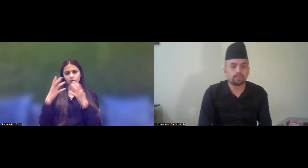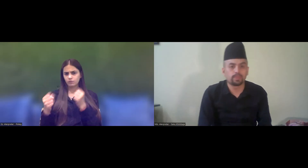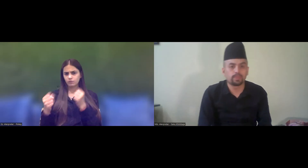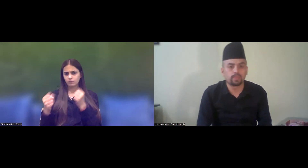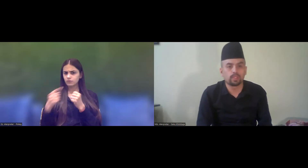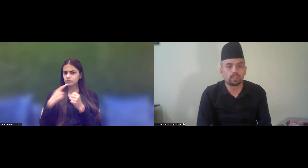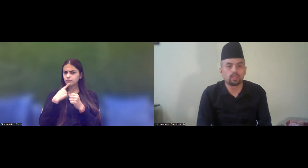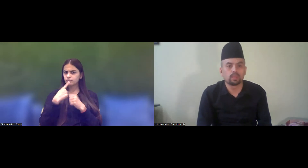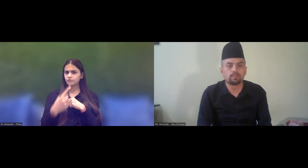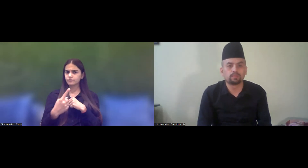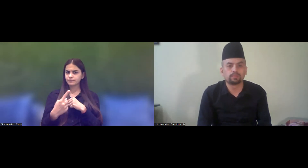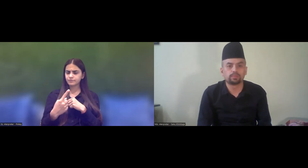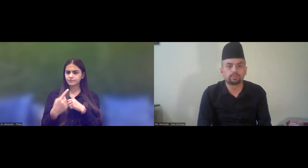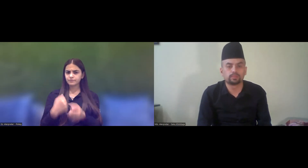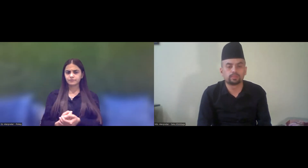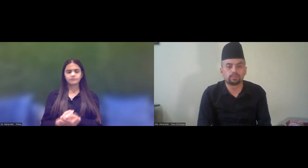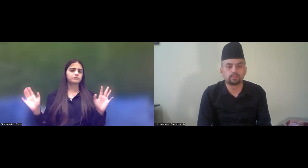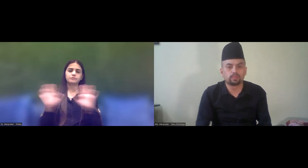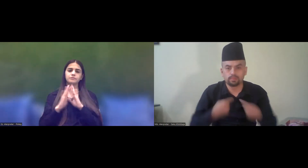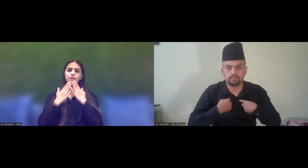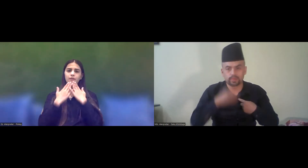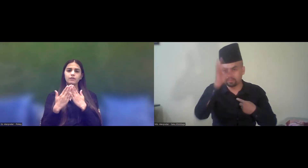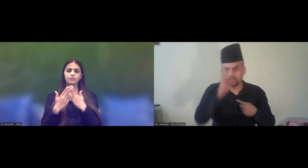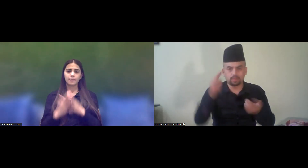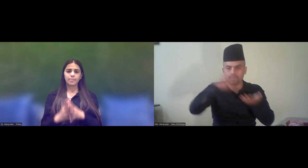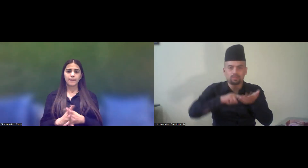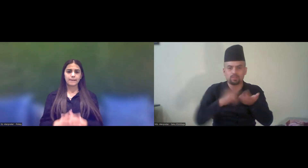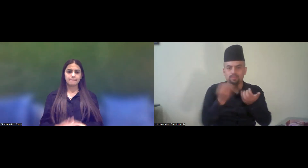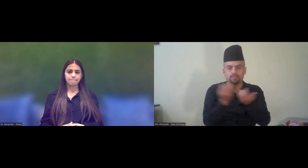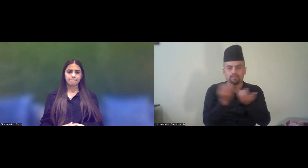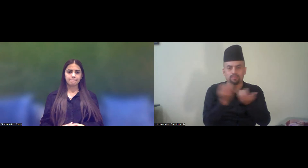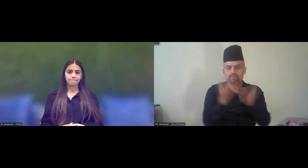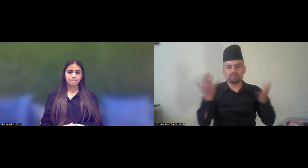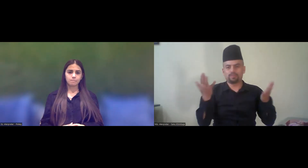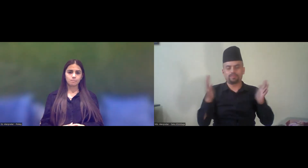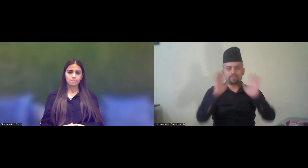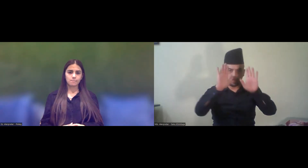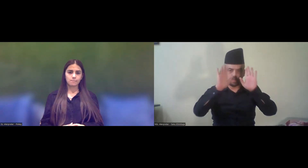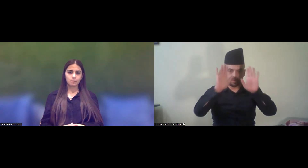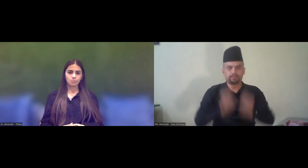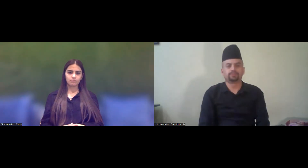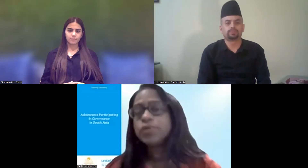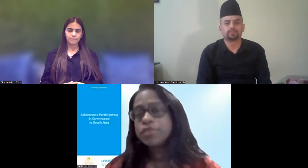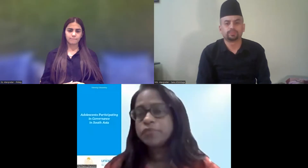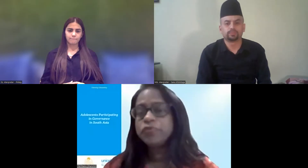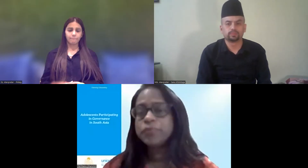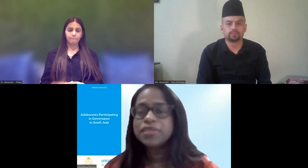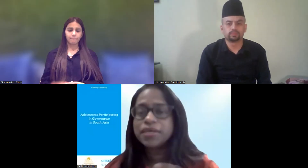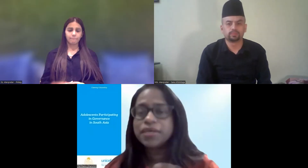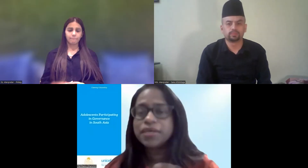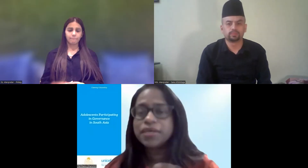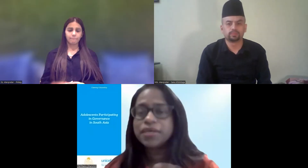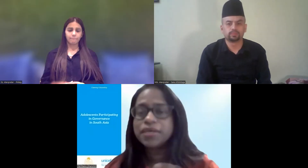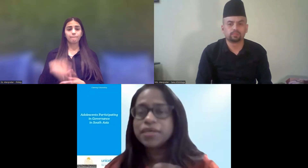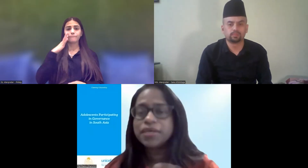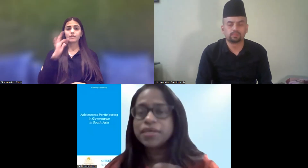No, I have nothing to add to that. Thank you. Thanks so much. Thank you, everyone. I think that's an important question from a